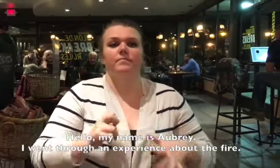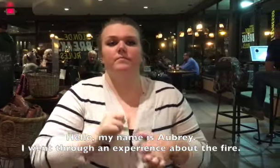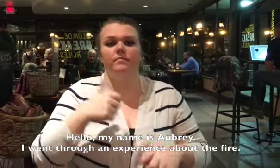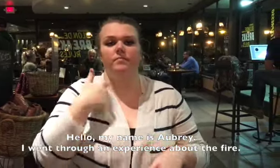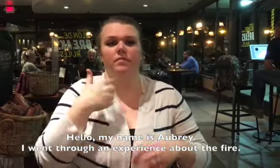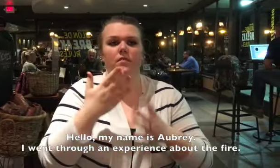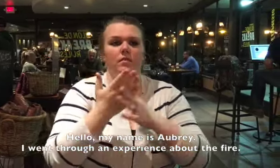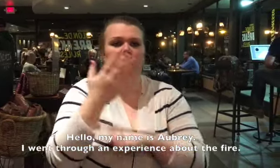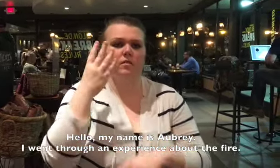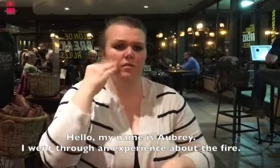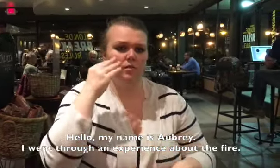the fire.